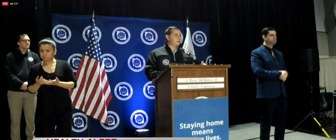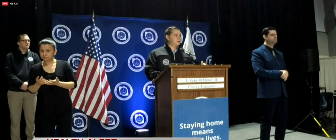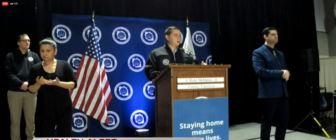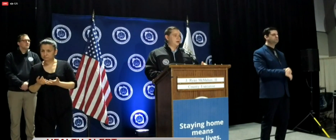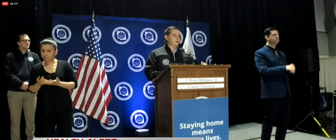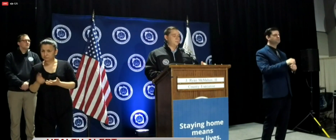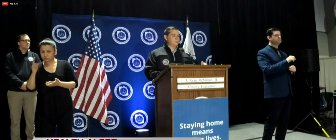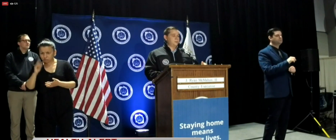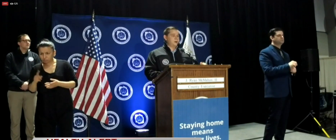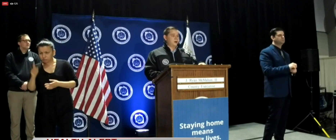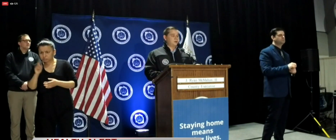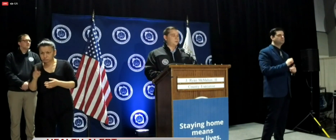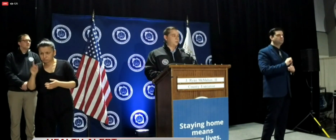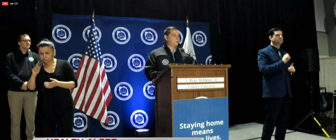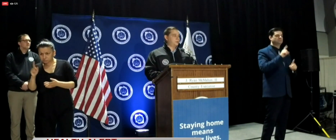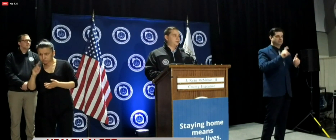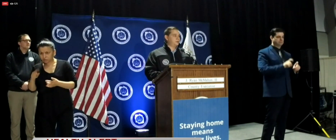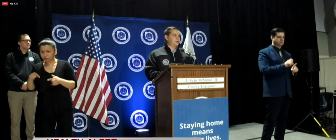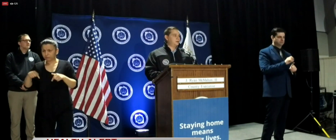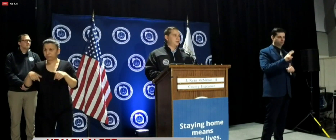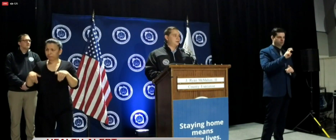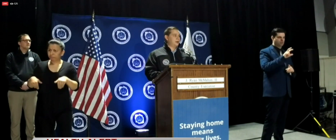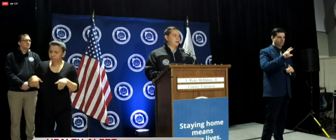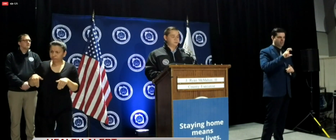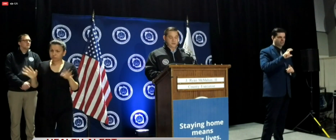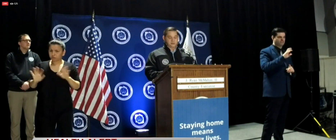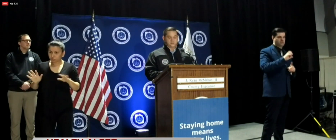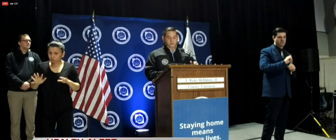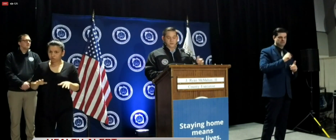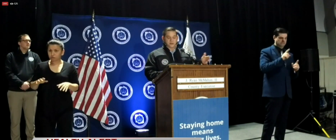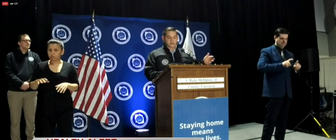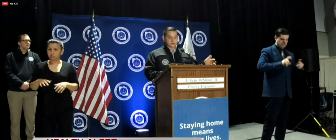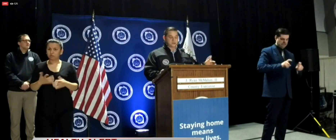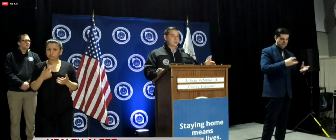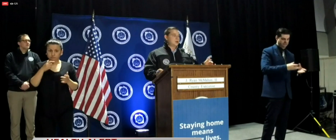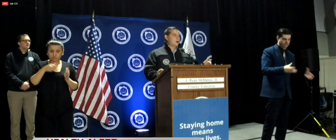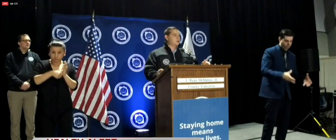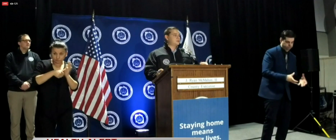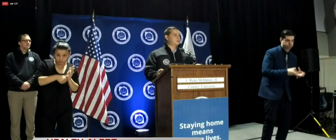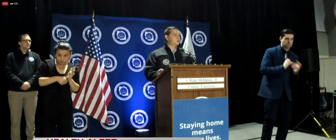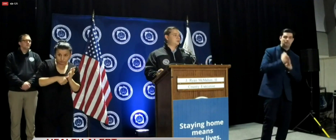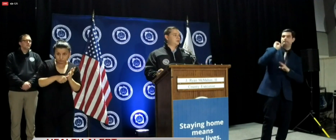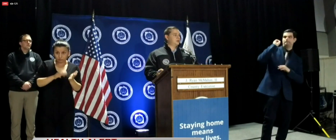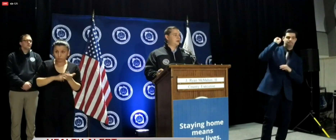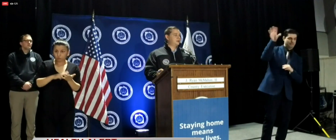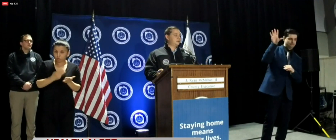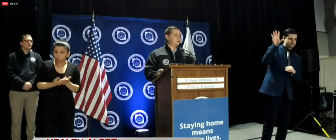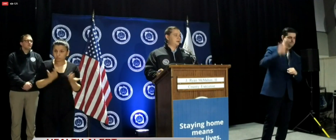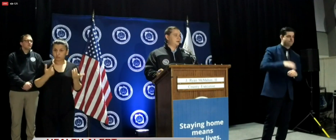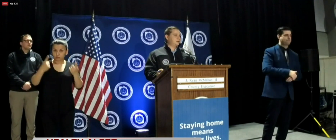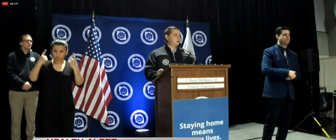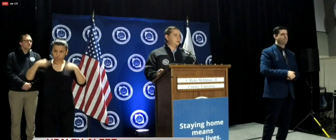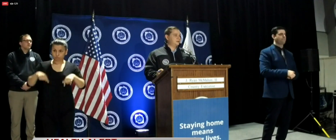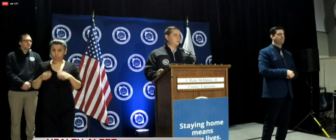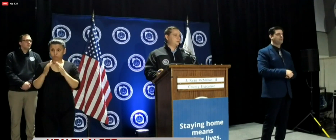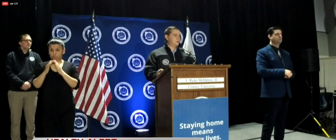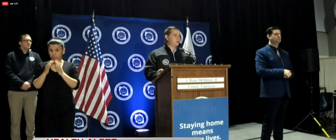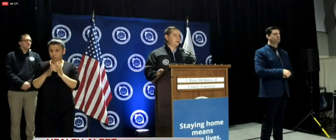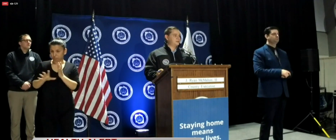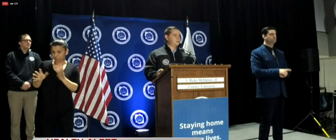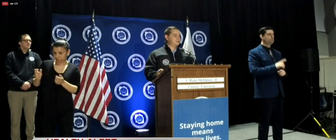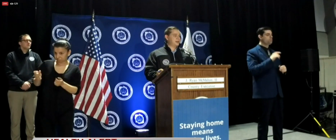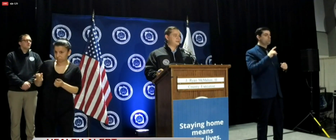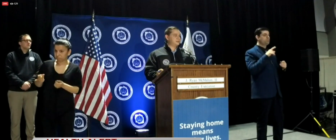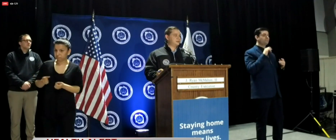day, our health department, that allows, based off of percentages, us to, when we